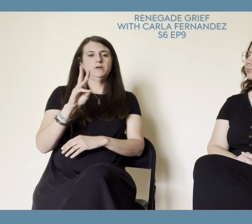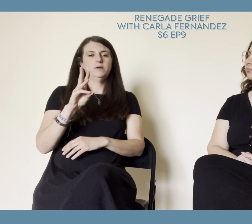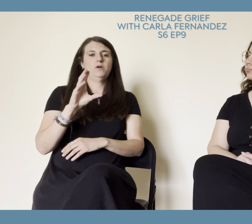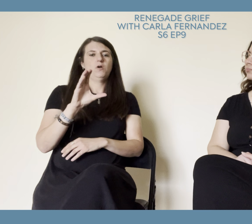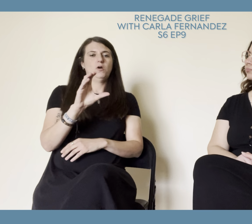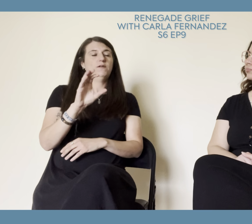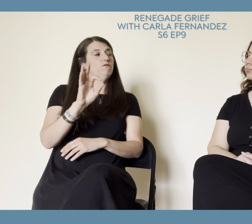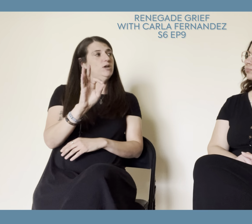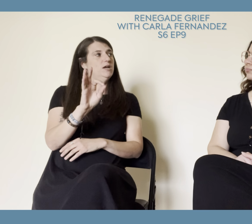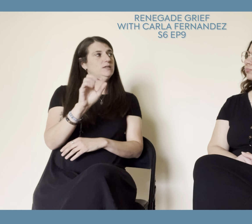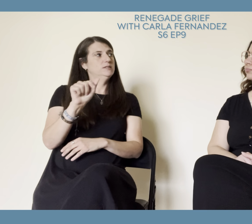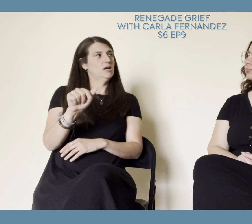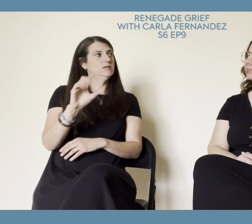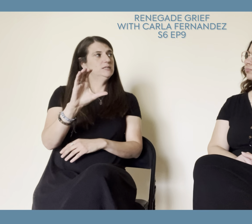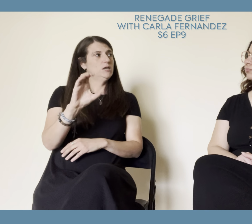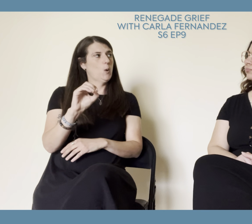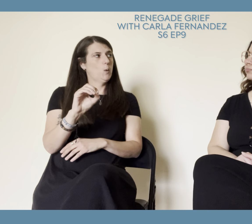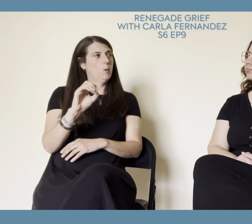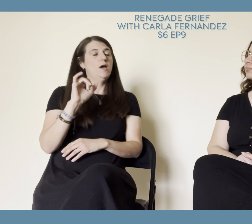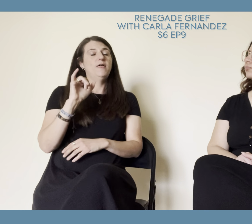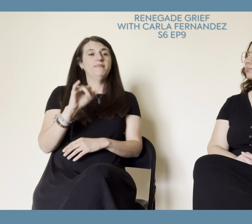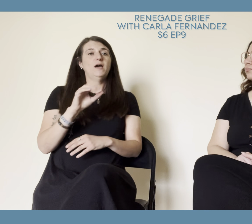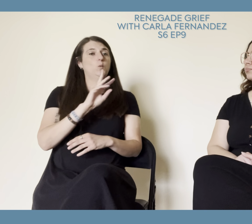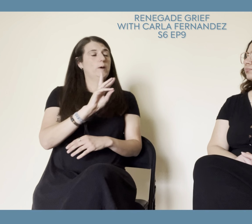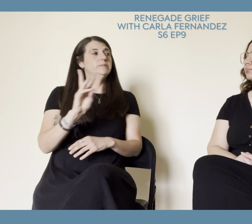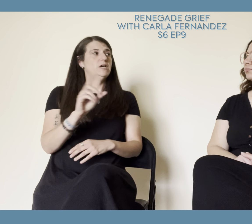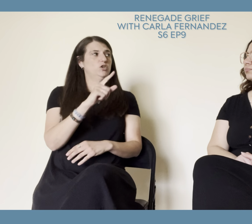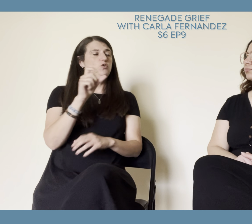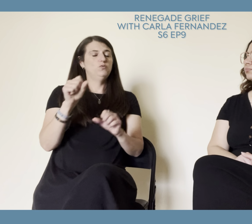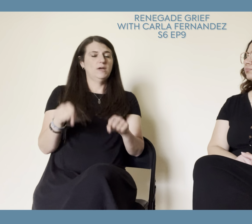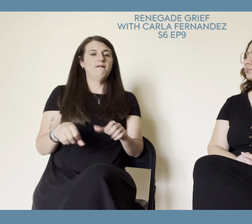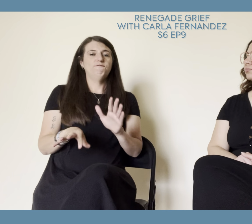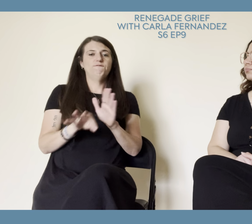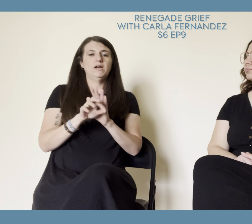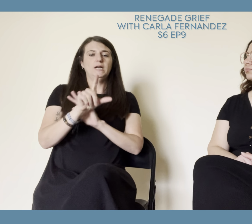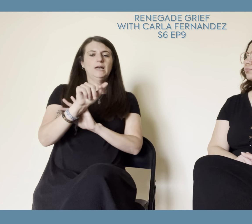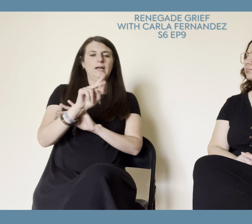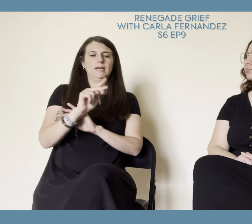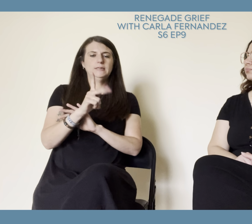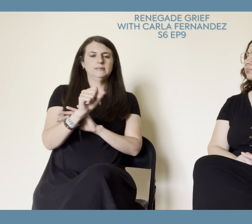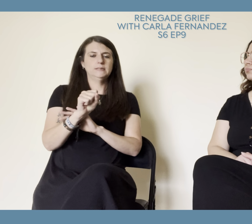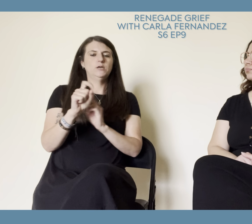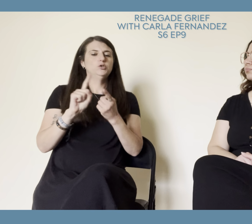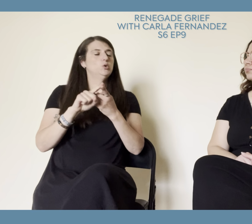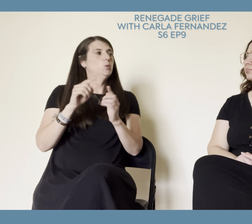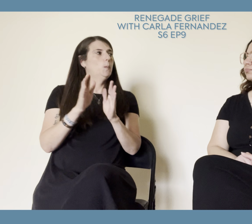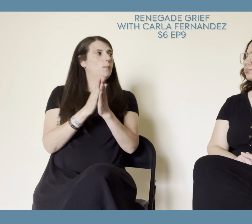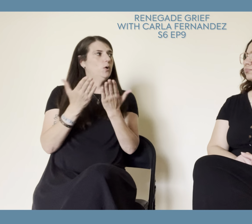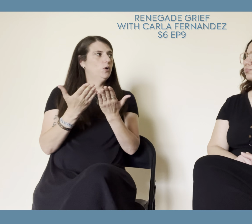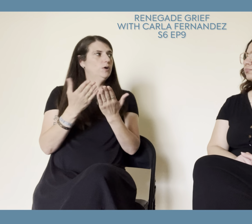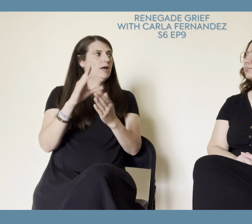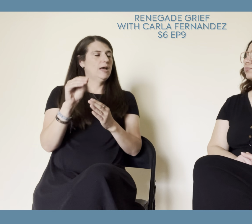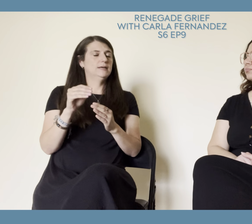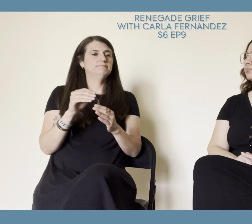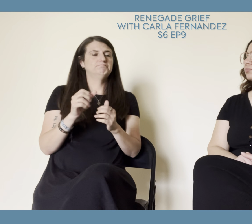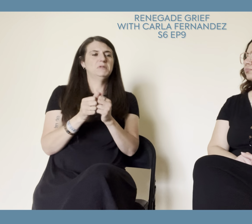carlafernandez.co, and on that website you can find links to the book and lots of companion tools I've created to go along with the reading